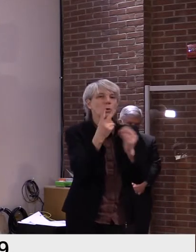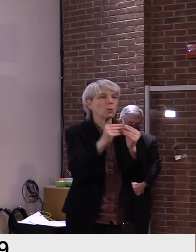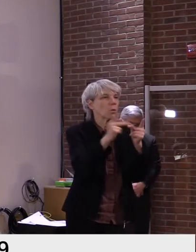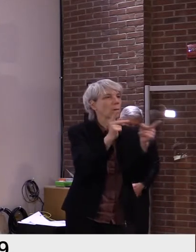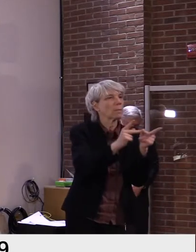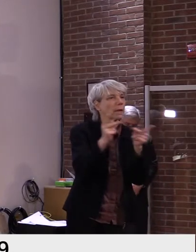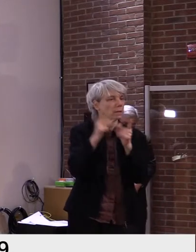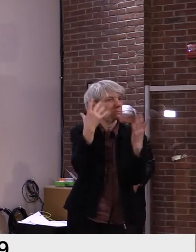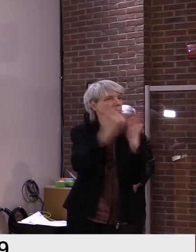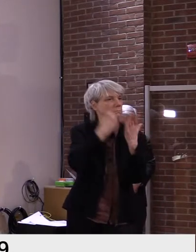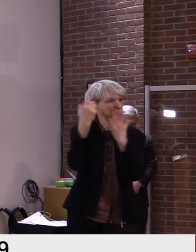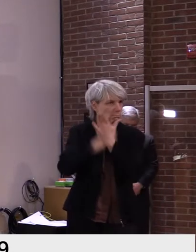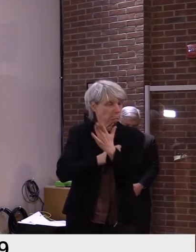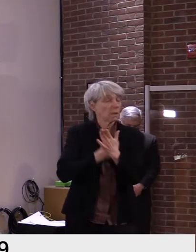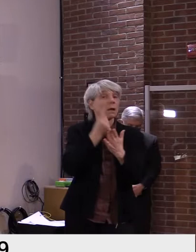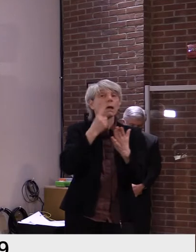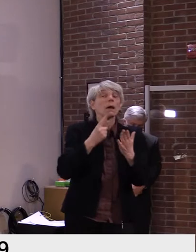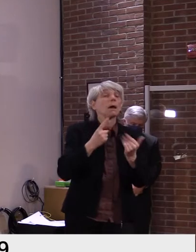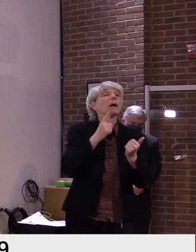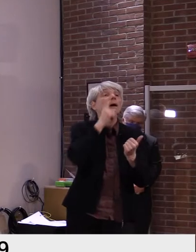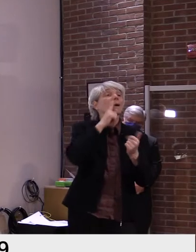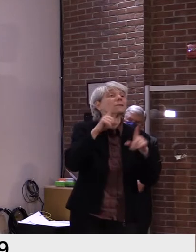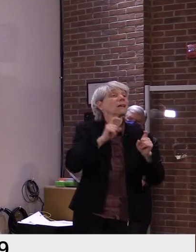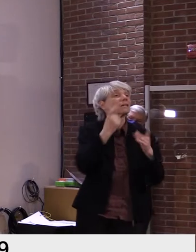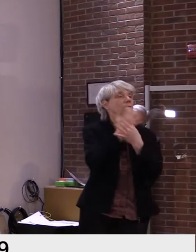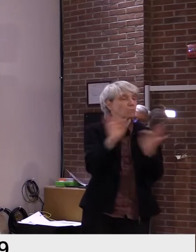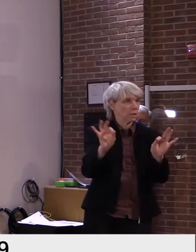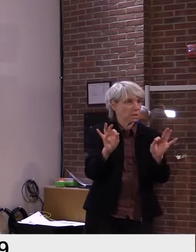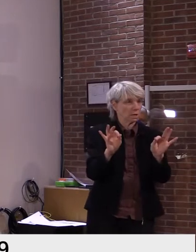find all the information on our website,